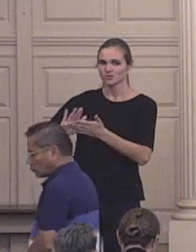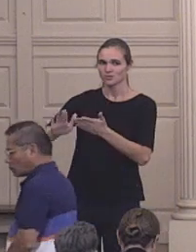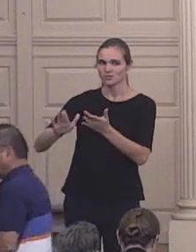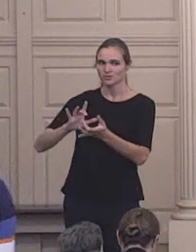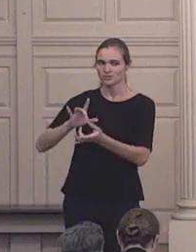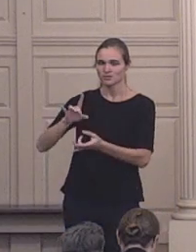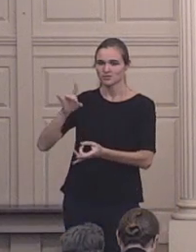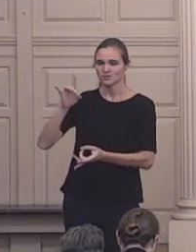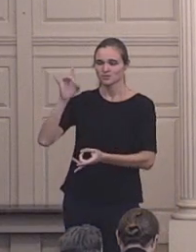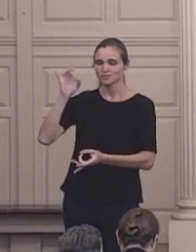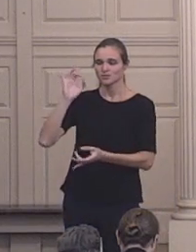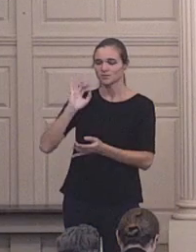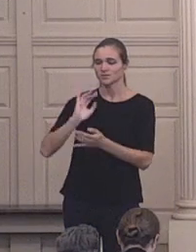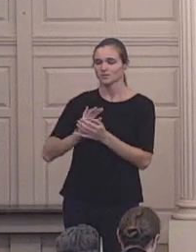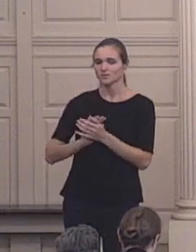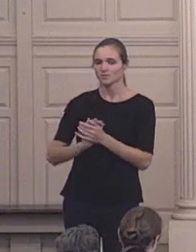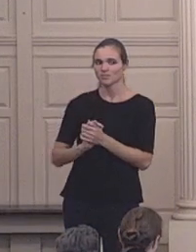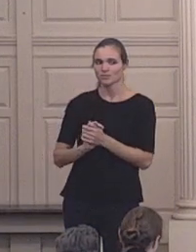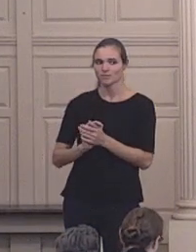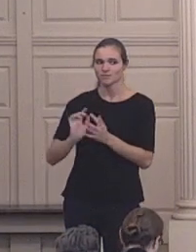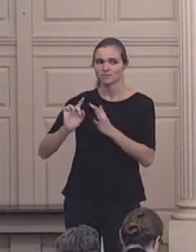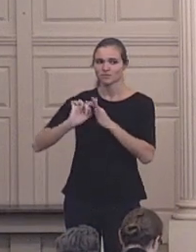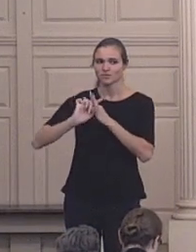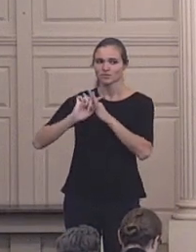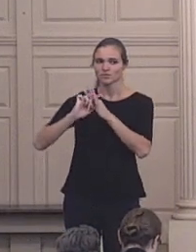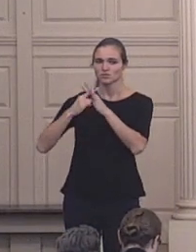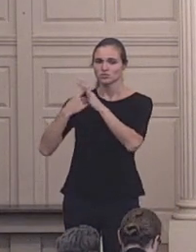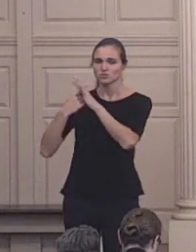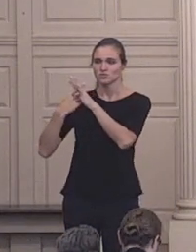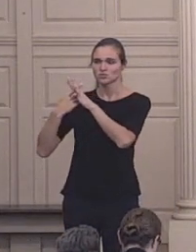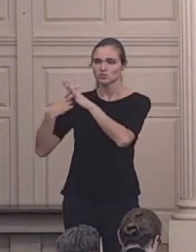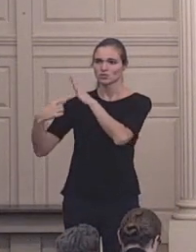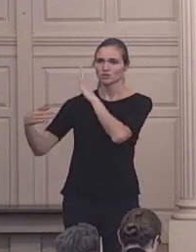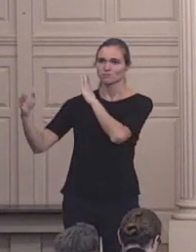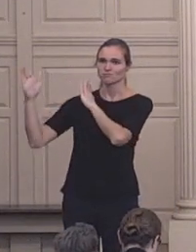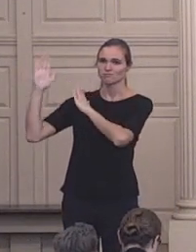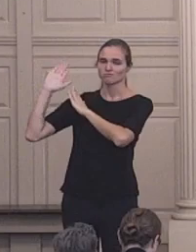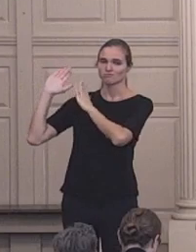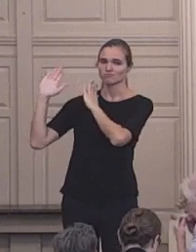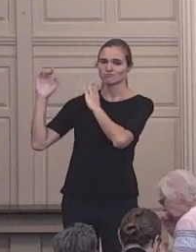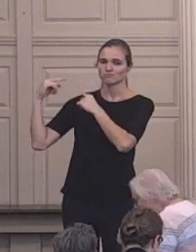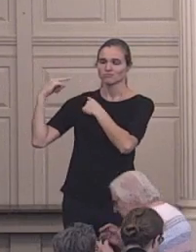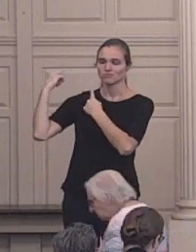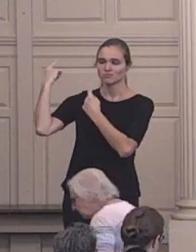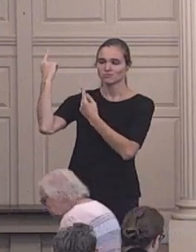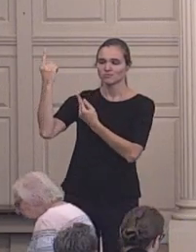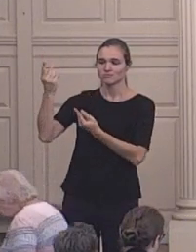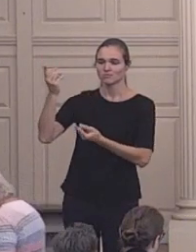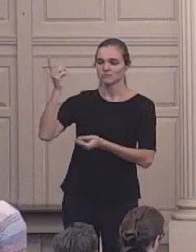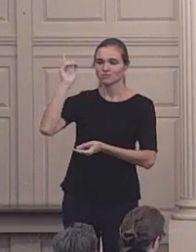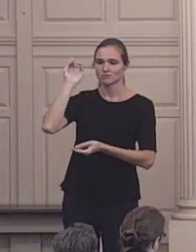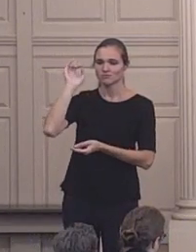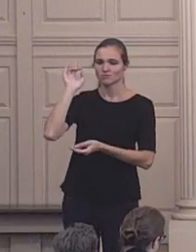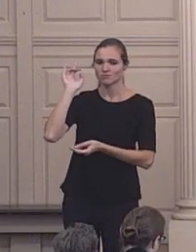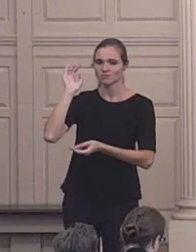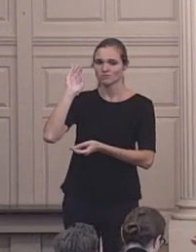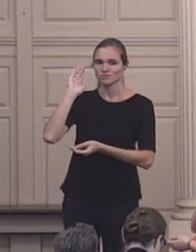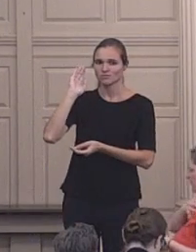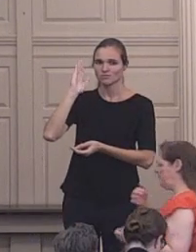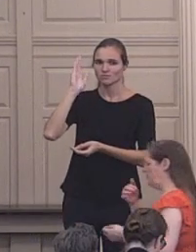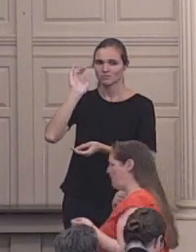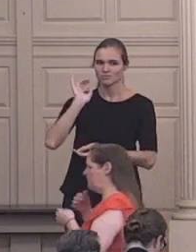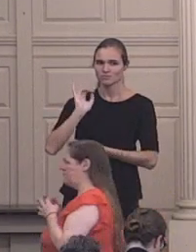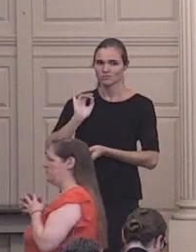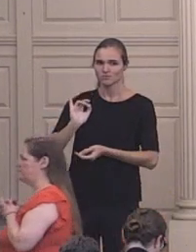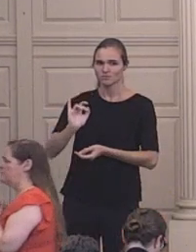the Holy Spirit, as it was in the beginning, is now, and